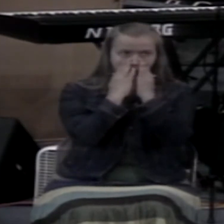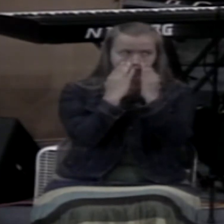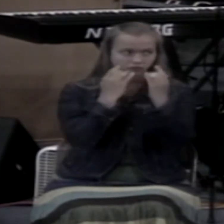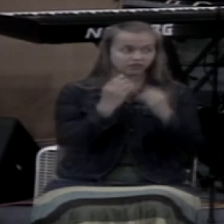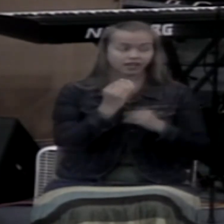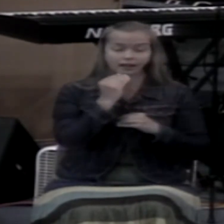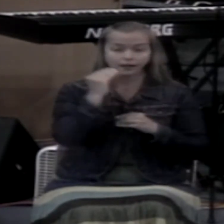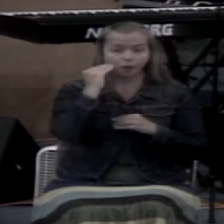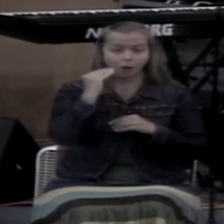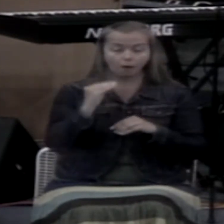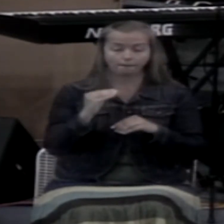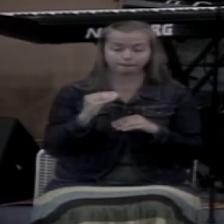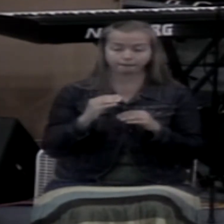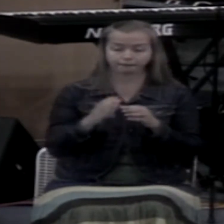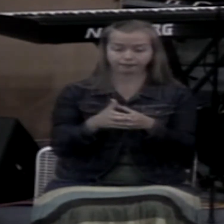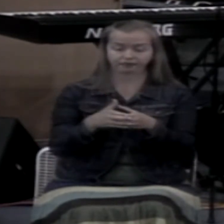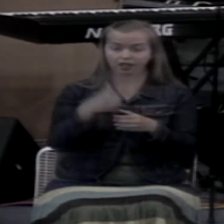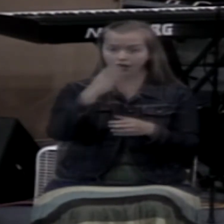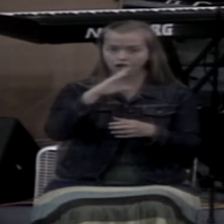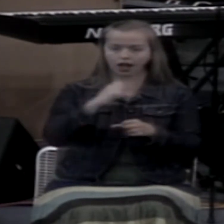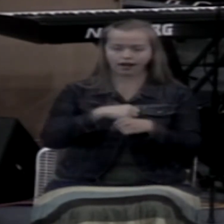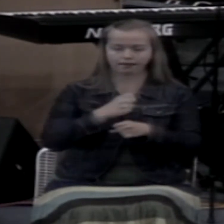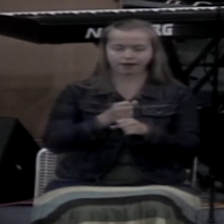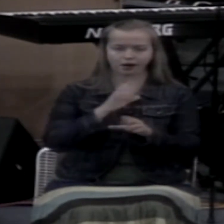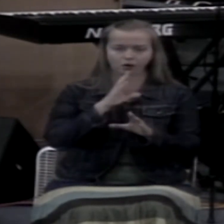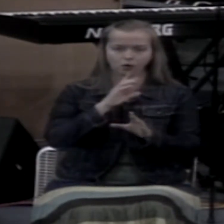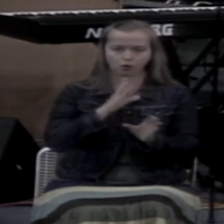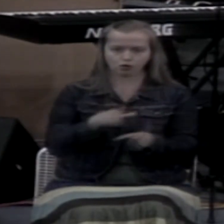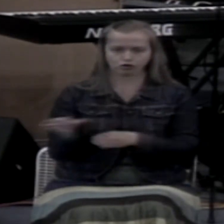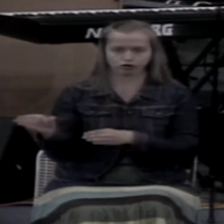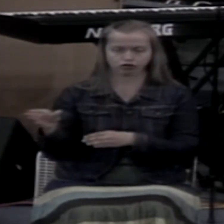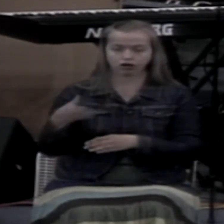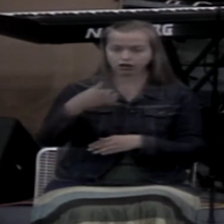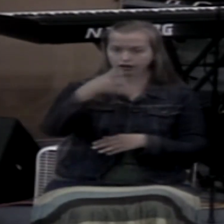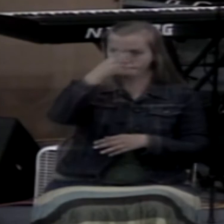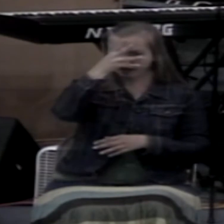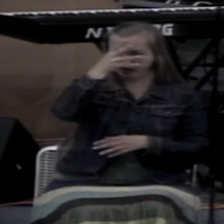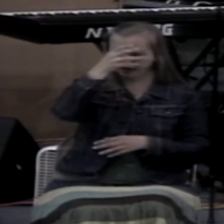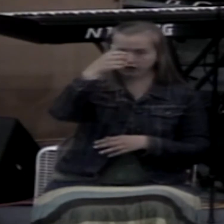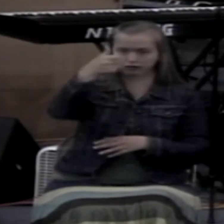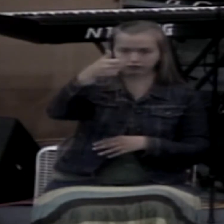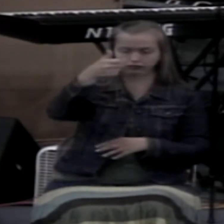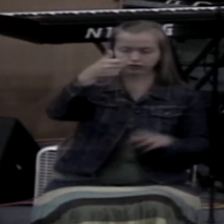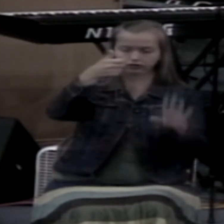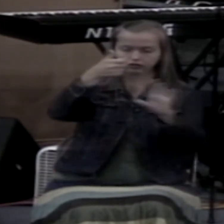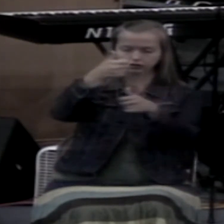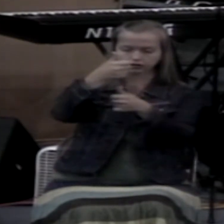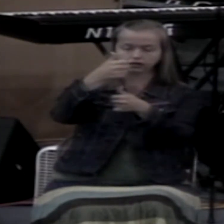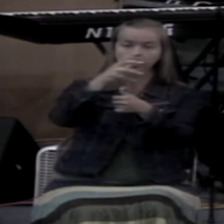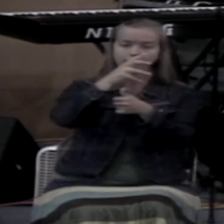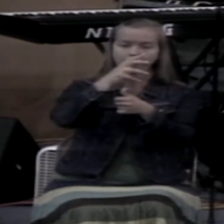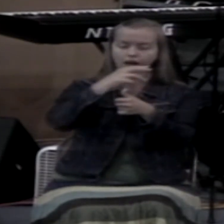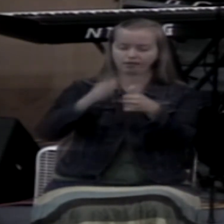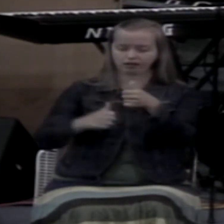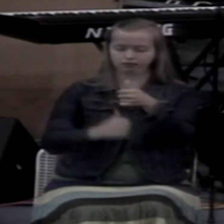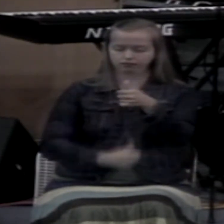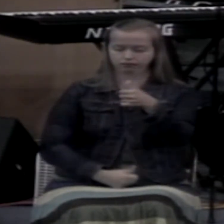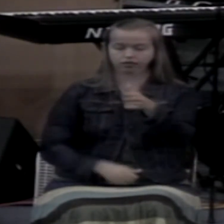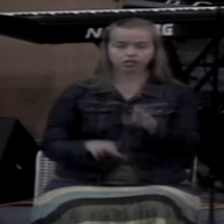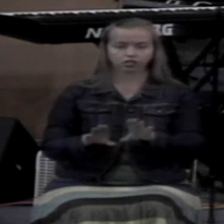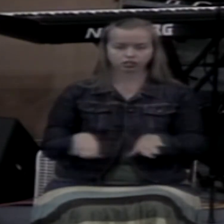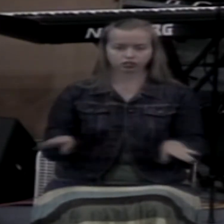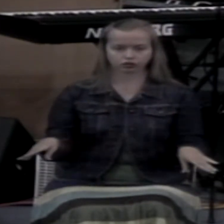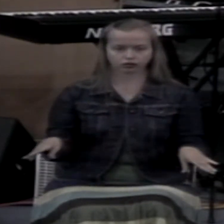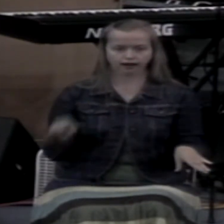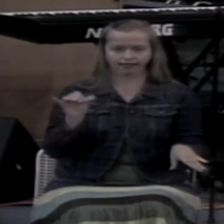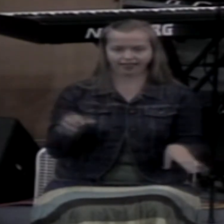there's the children. Okay? Now, the father is the head of the household according